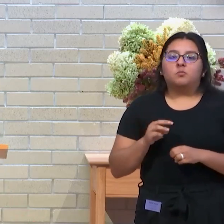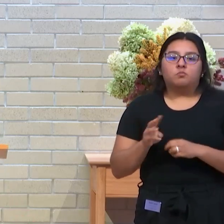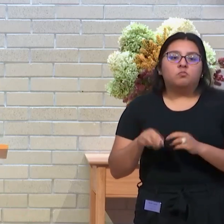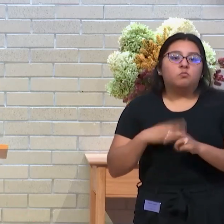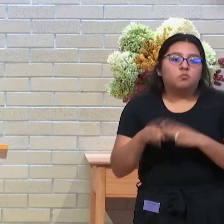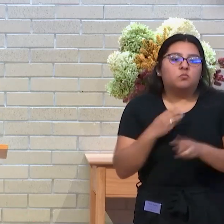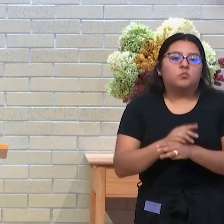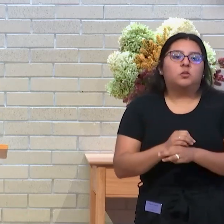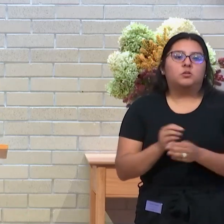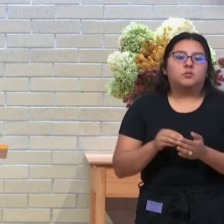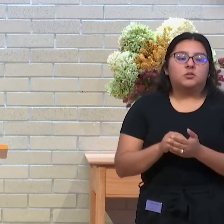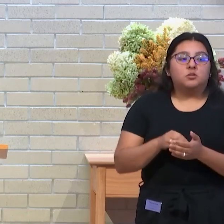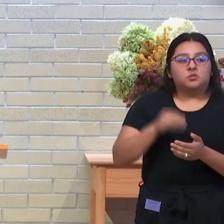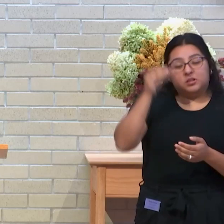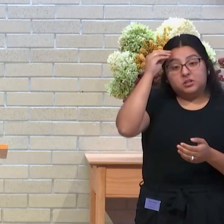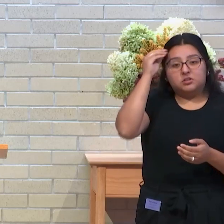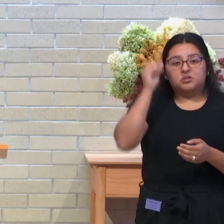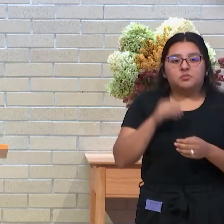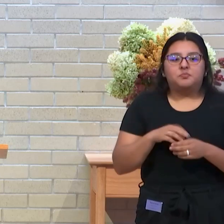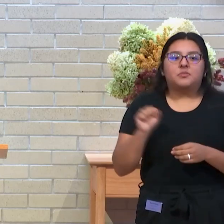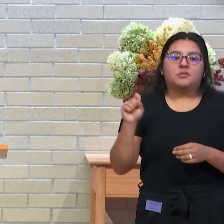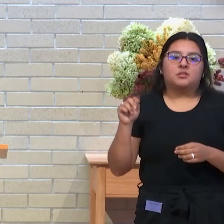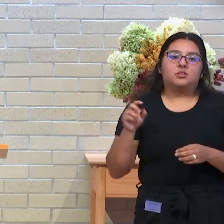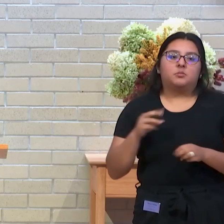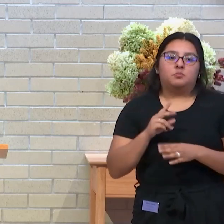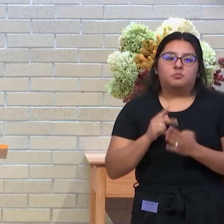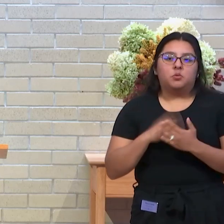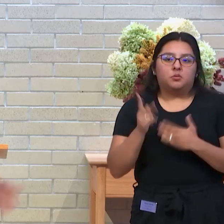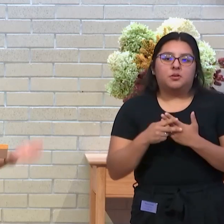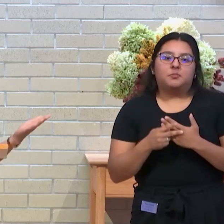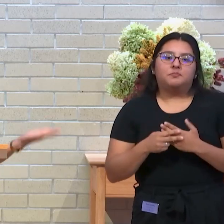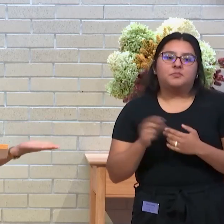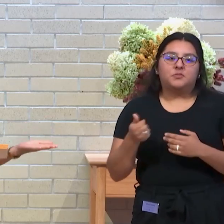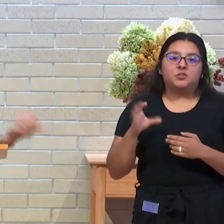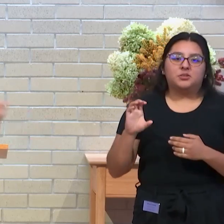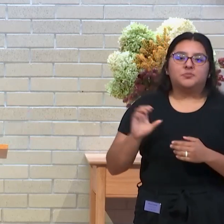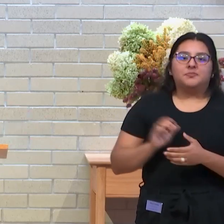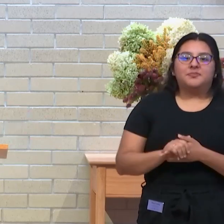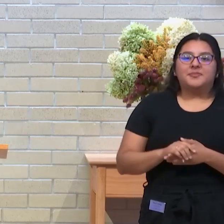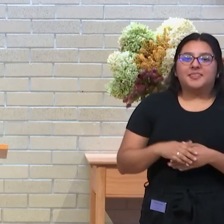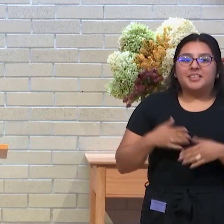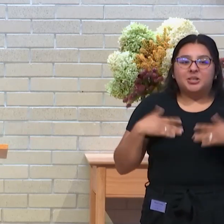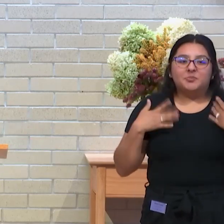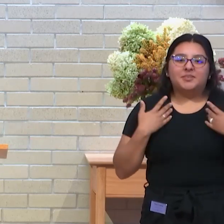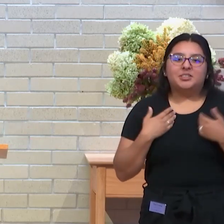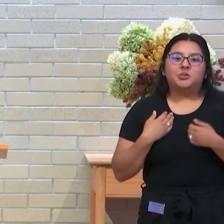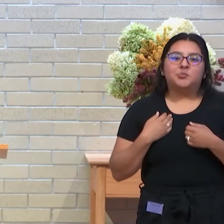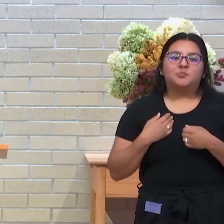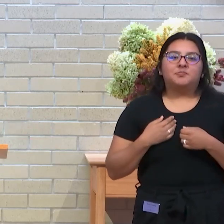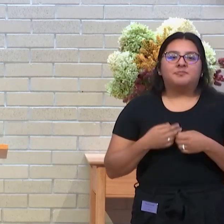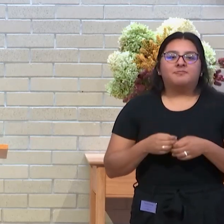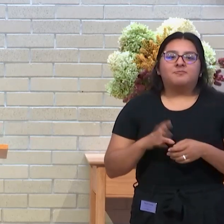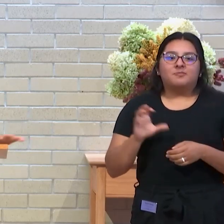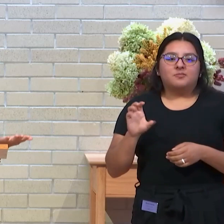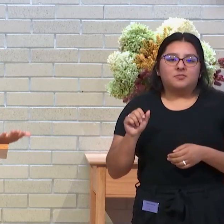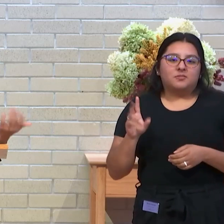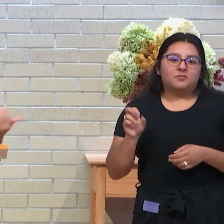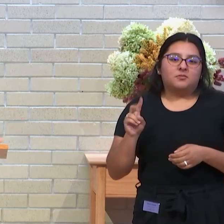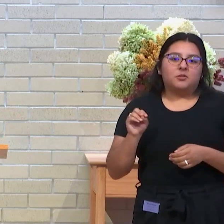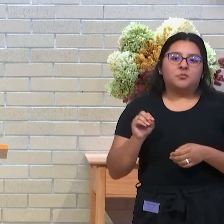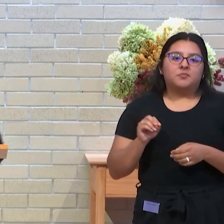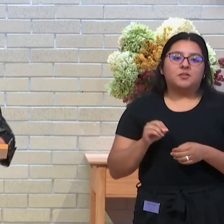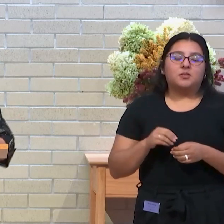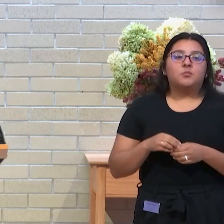Education and the SST program at Goshen College. And I'm so happy to have this convocation where you get to hear